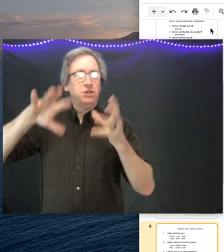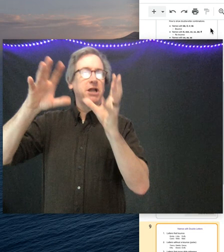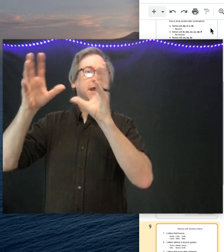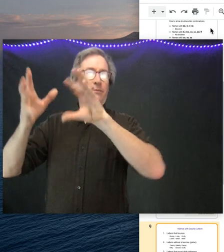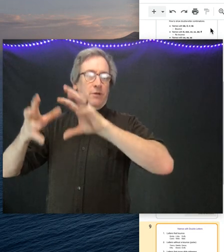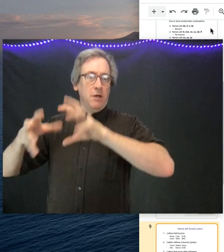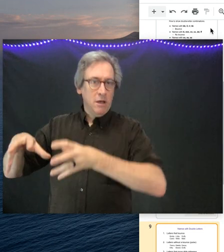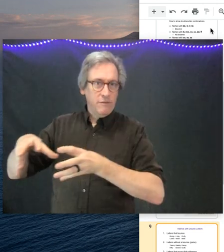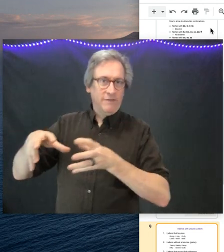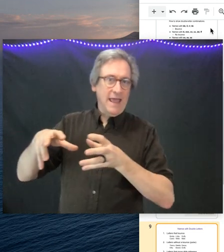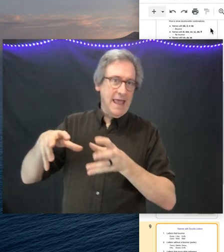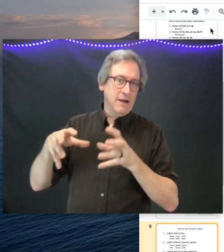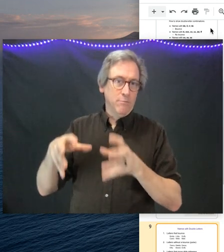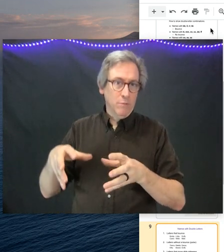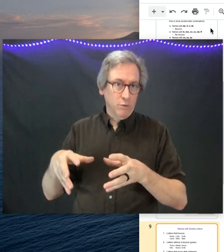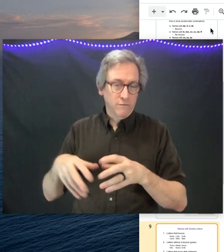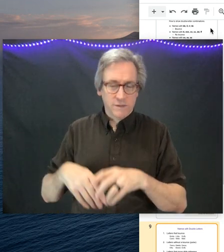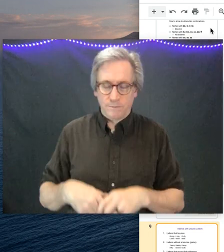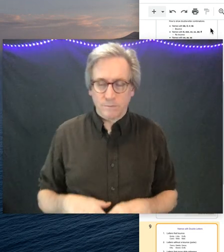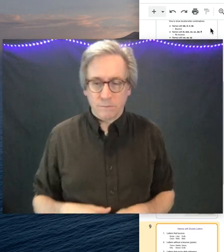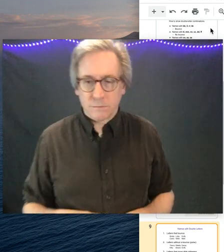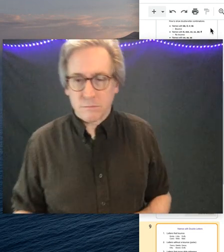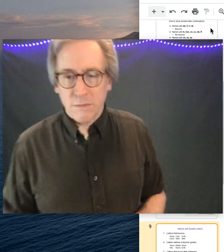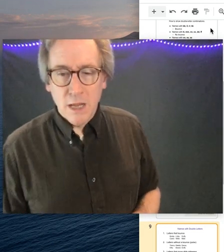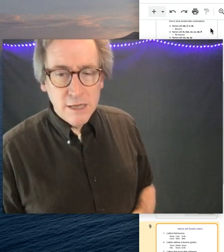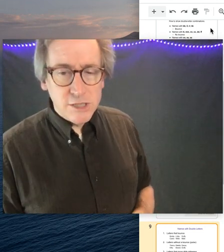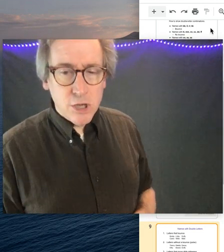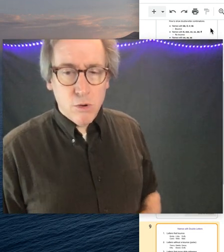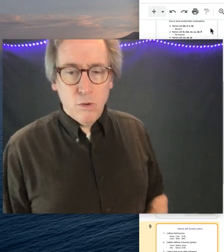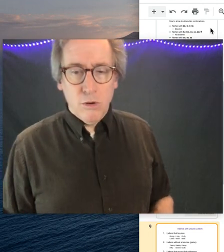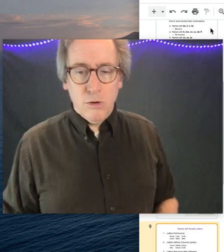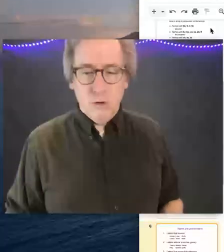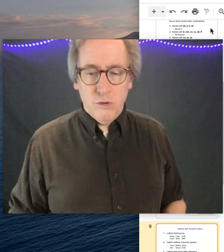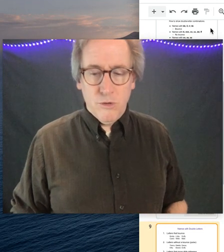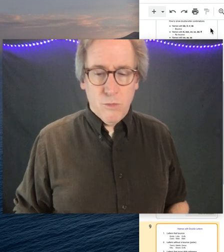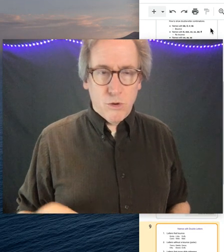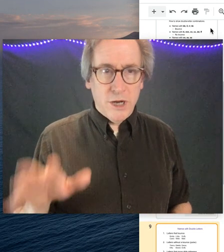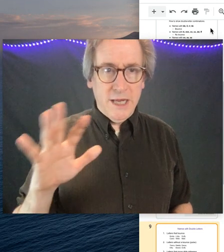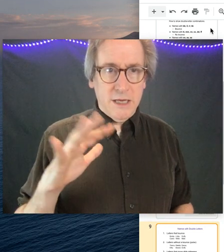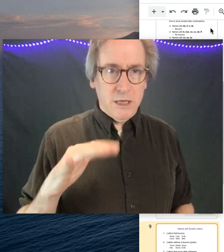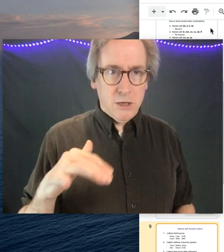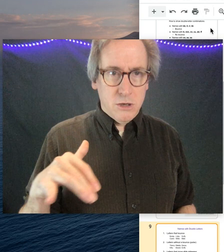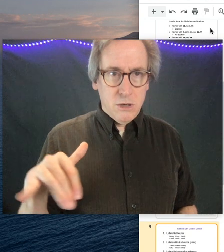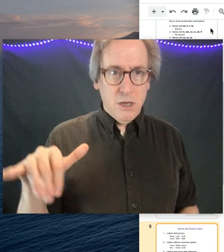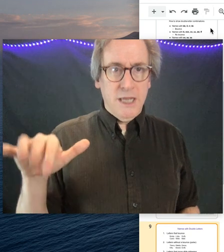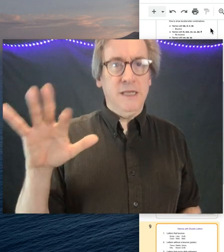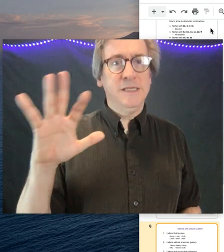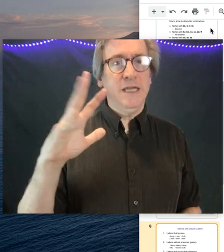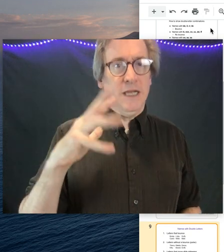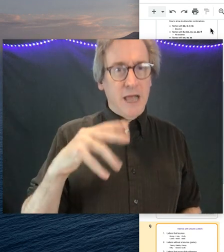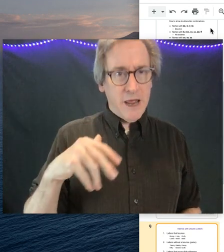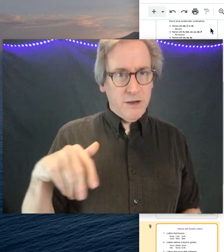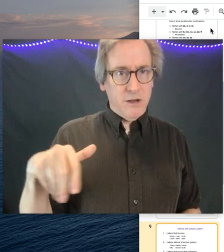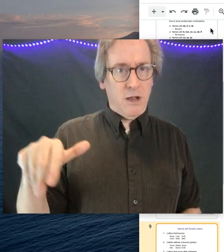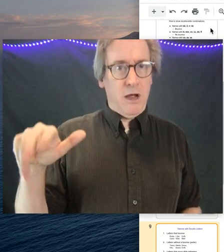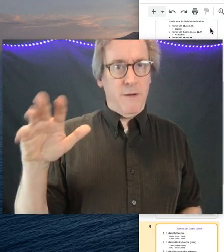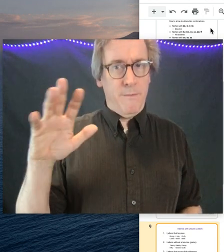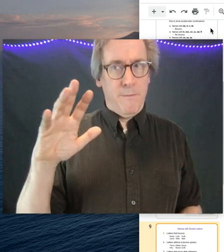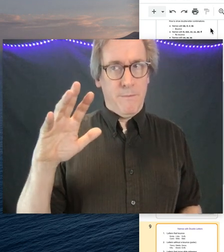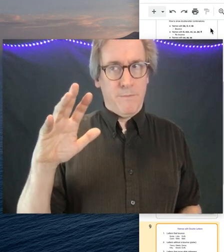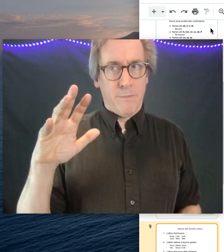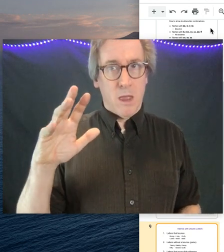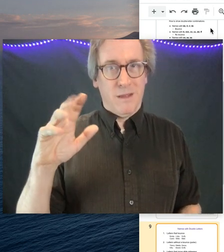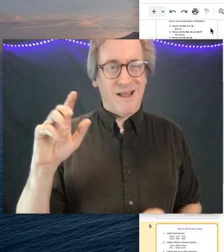the shape that the hand moves. So the more easy and